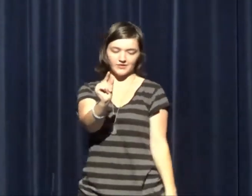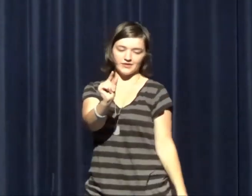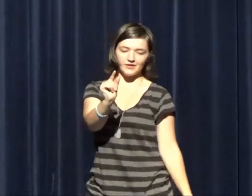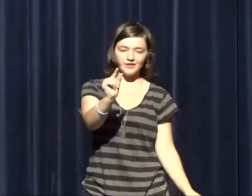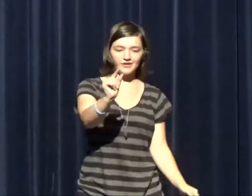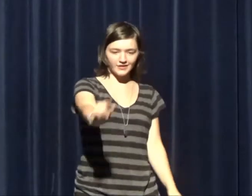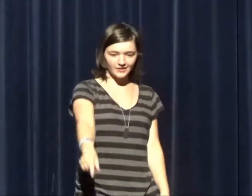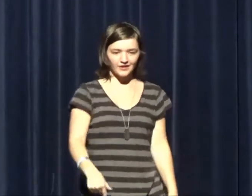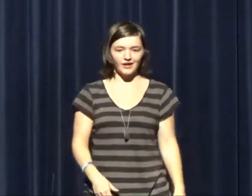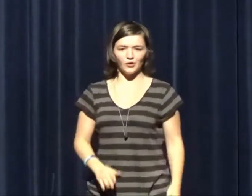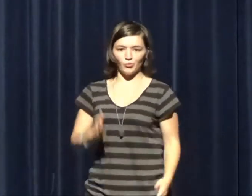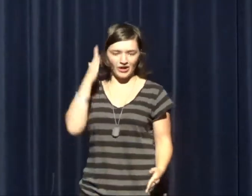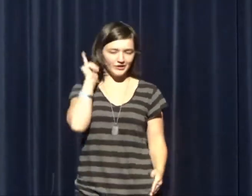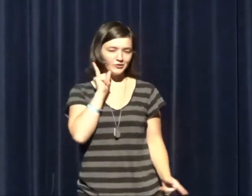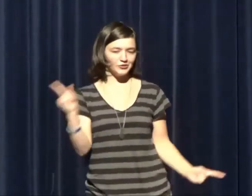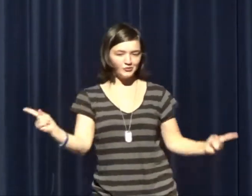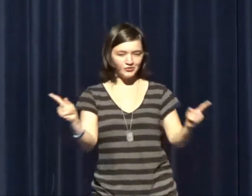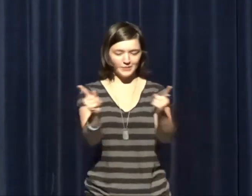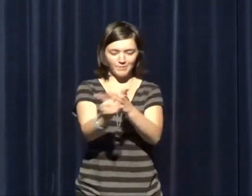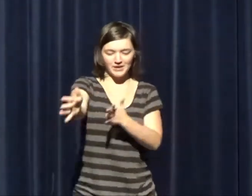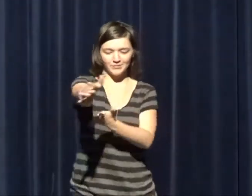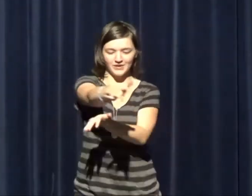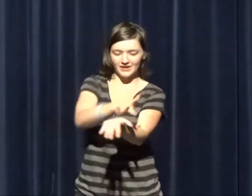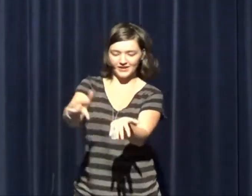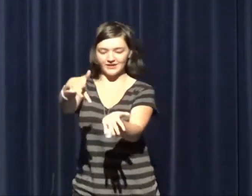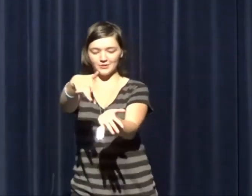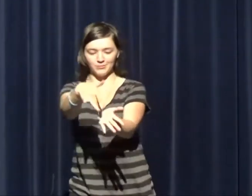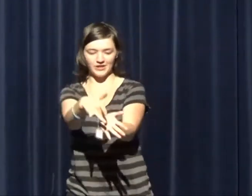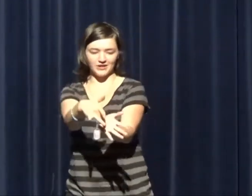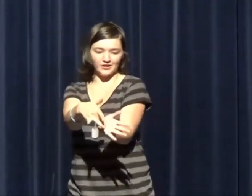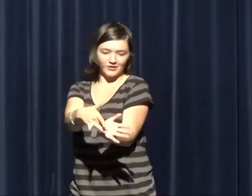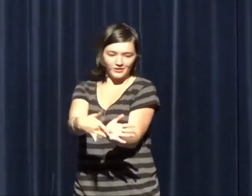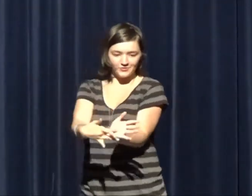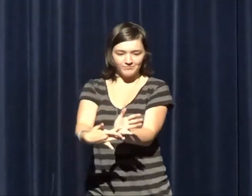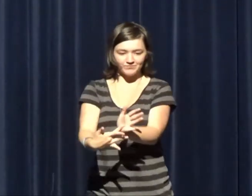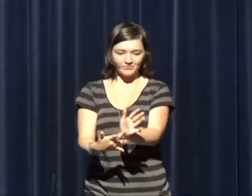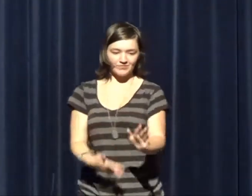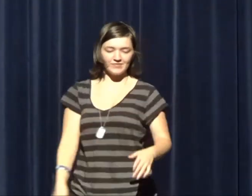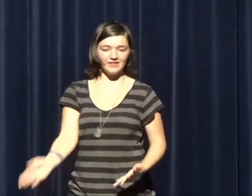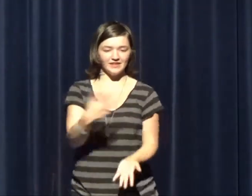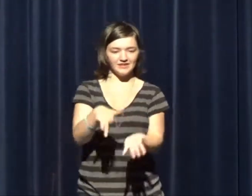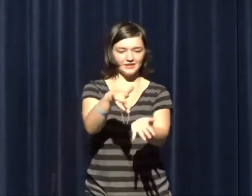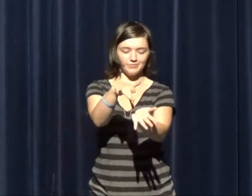So why don't you come all over,